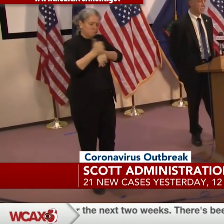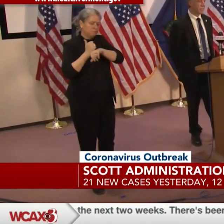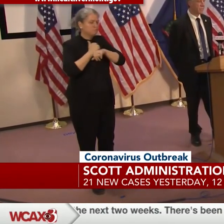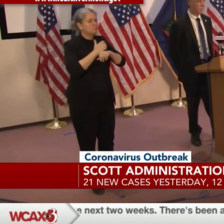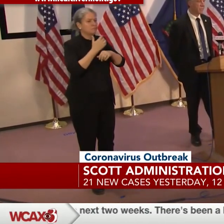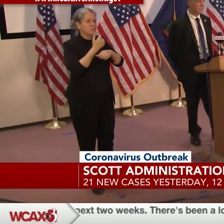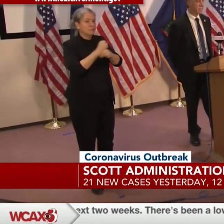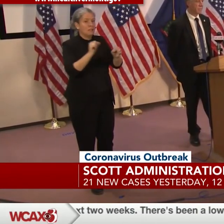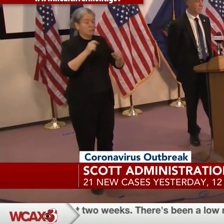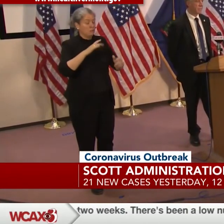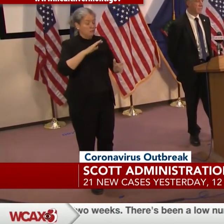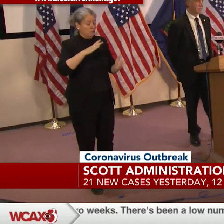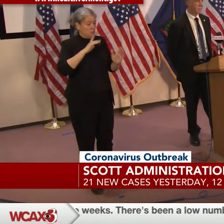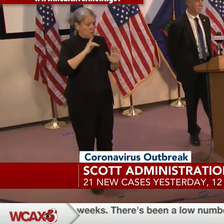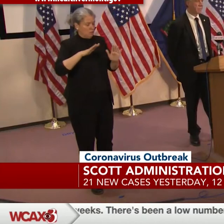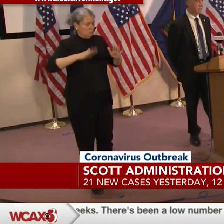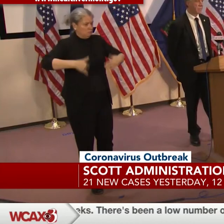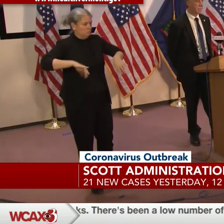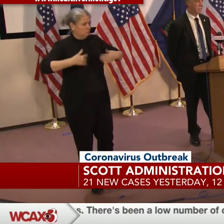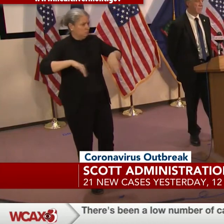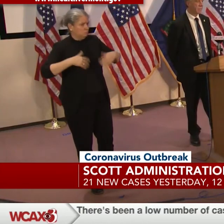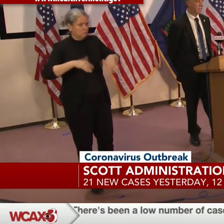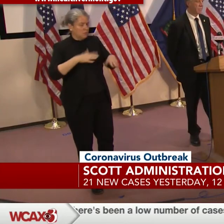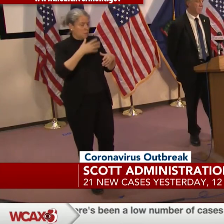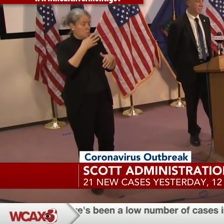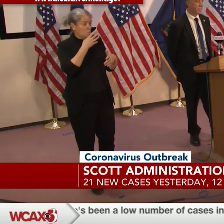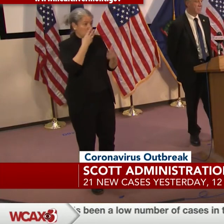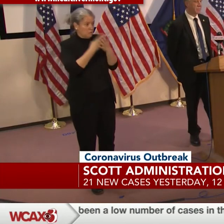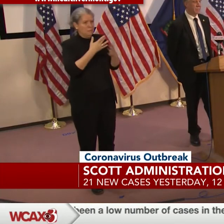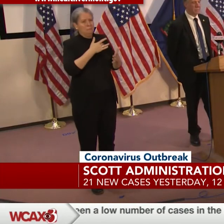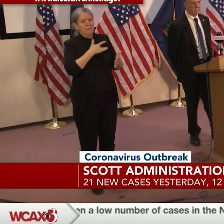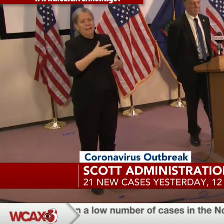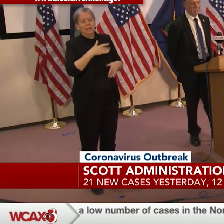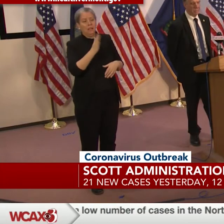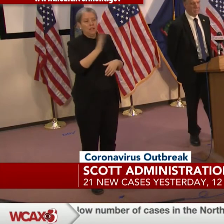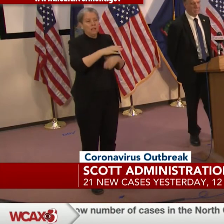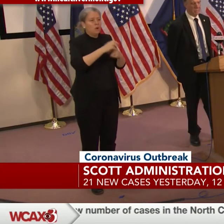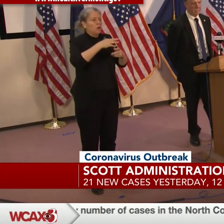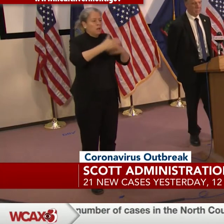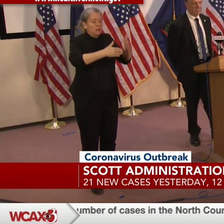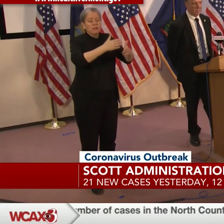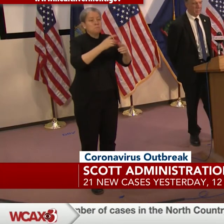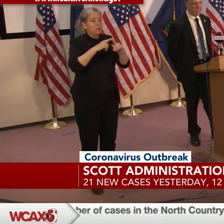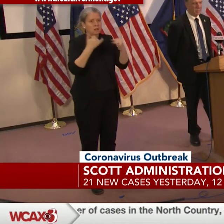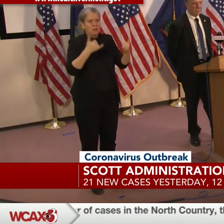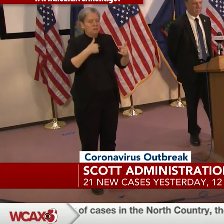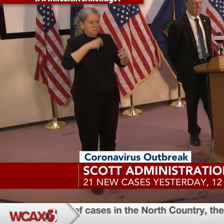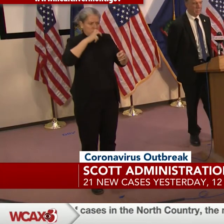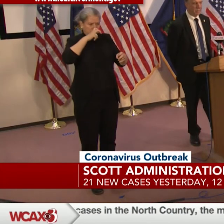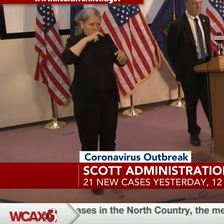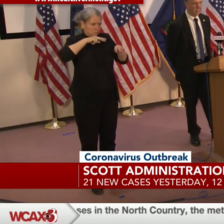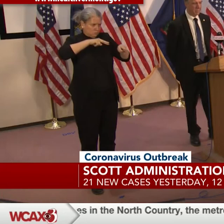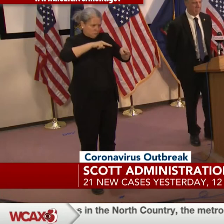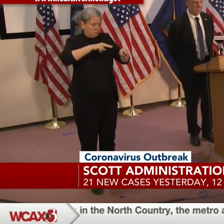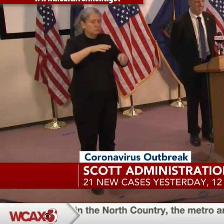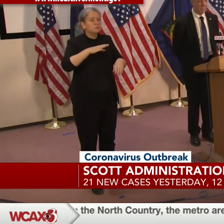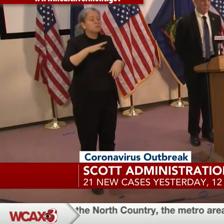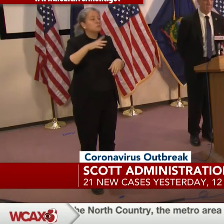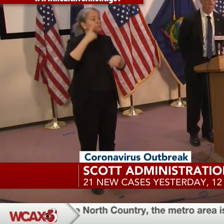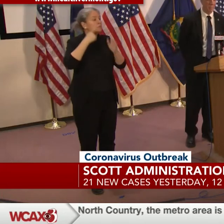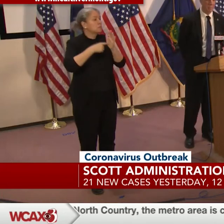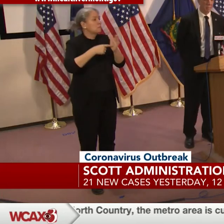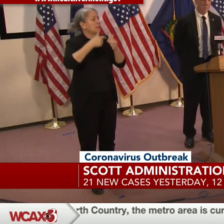that I've never seen before in the prison population in terms of what we're doing. First of all, we have suspended